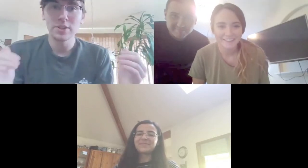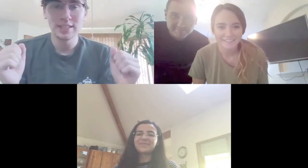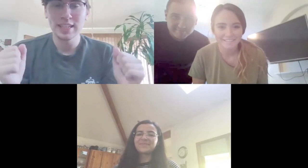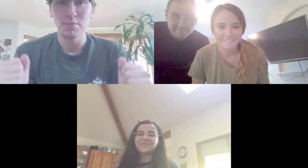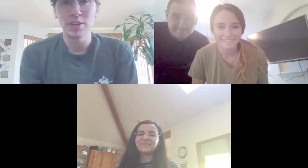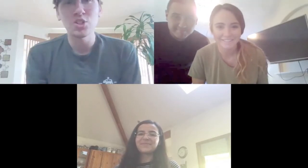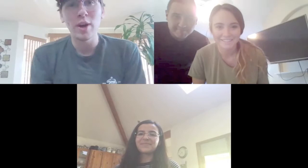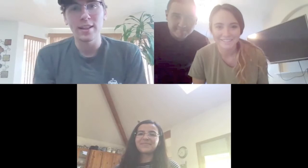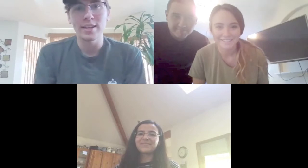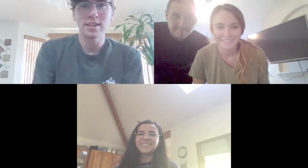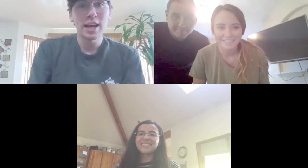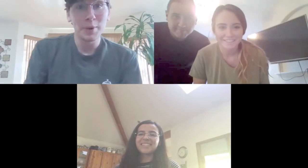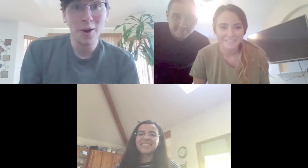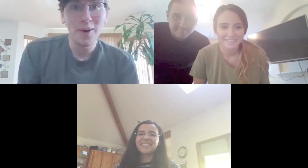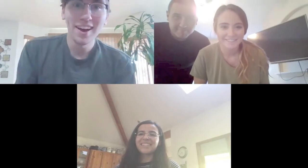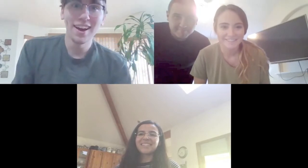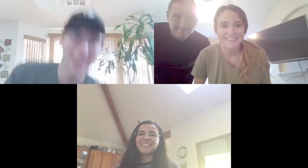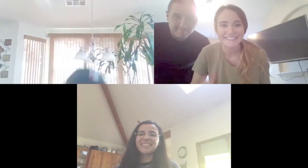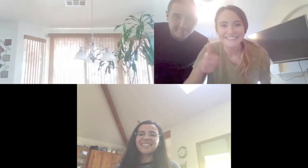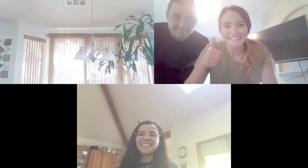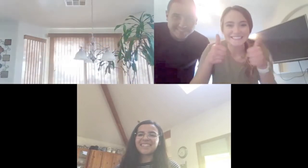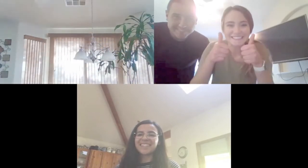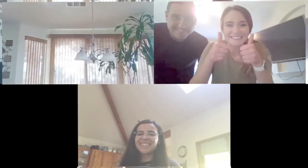hope that you guys take some real joy out of this. Here we go. I've